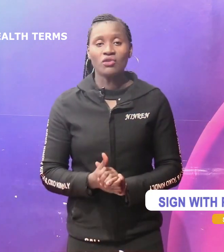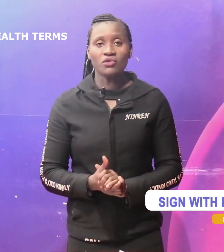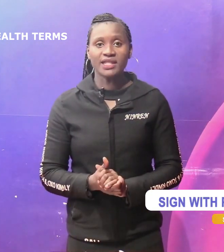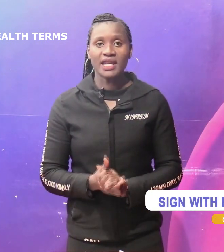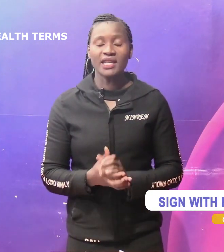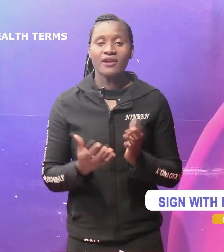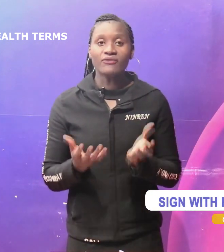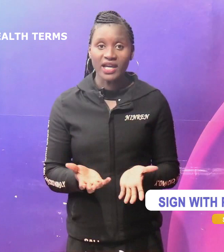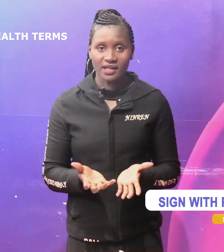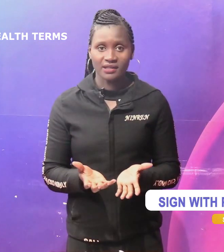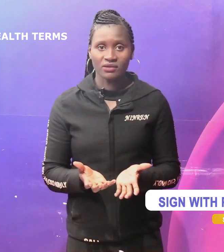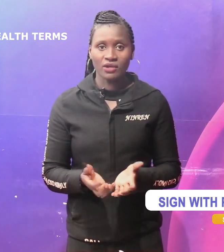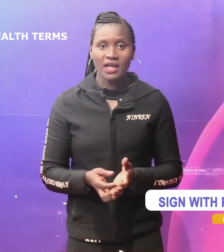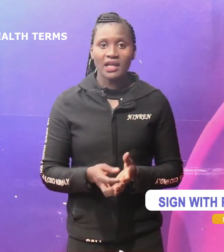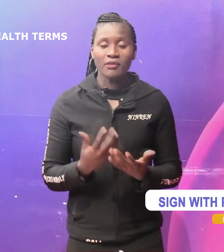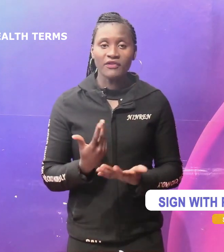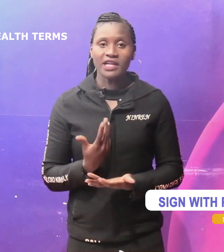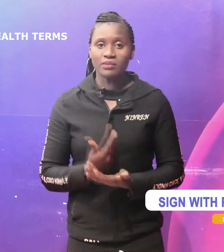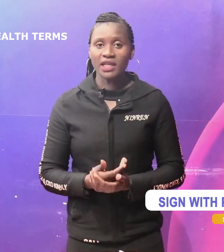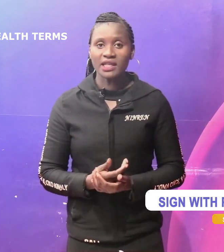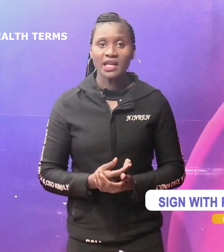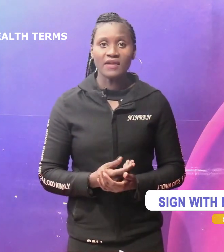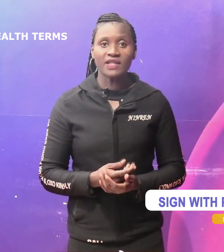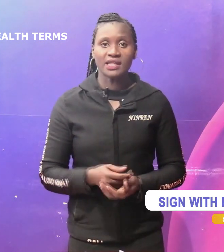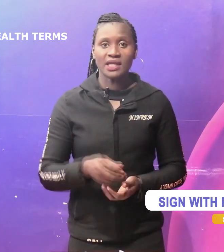sign virus? So let me finger spell it and then I give it a sign.